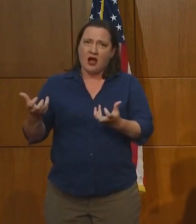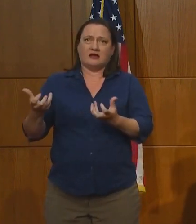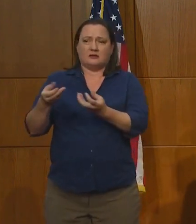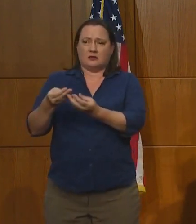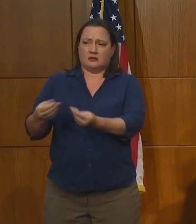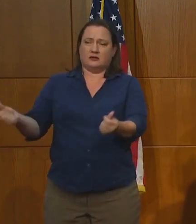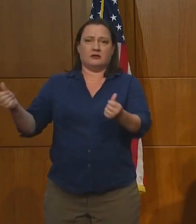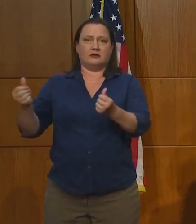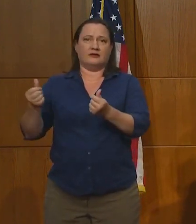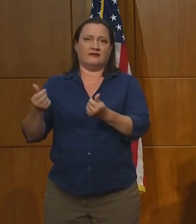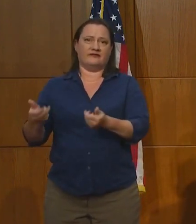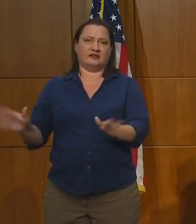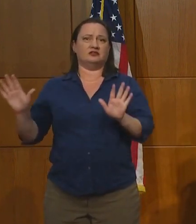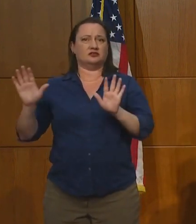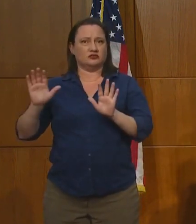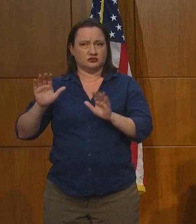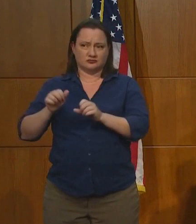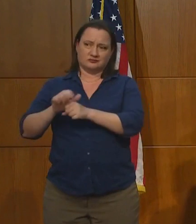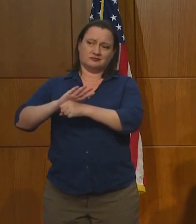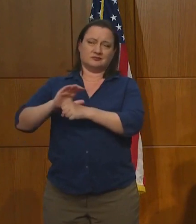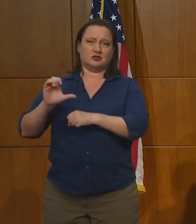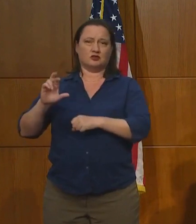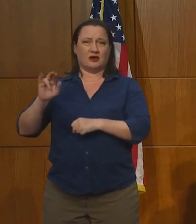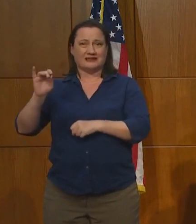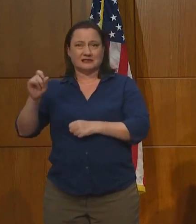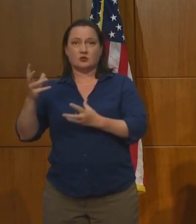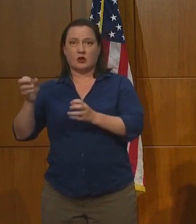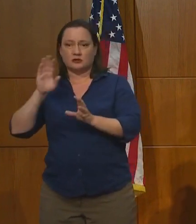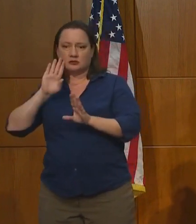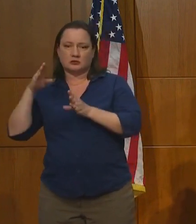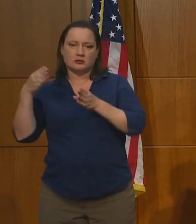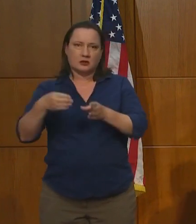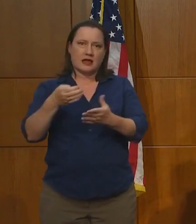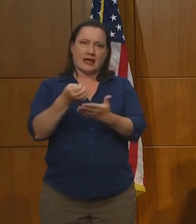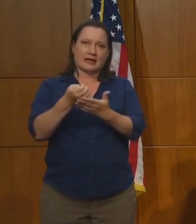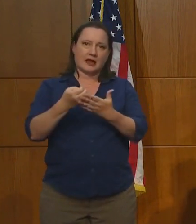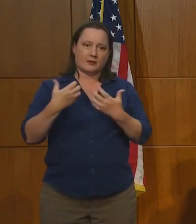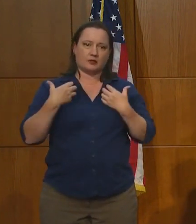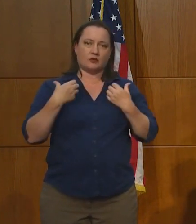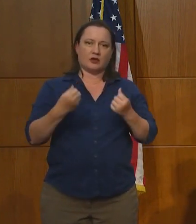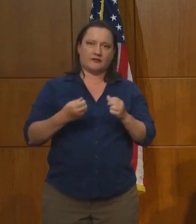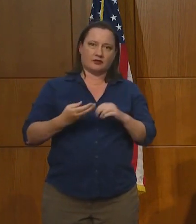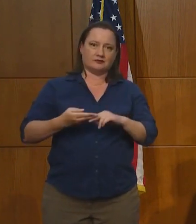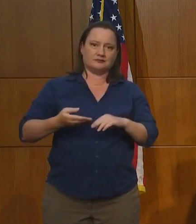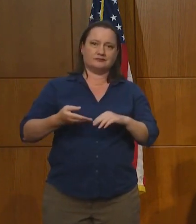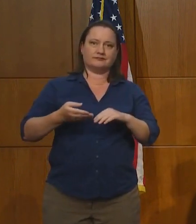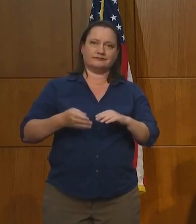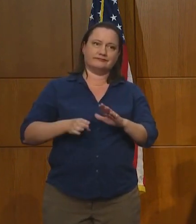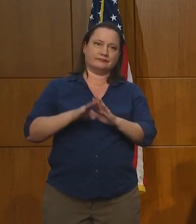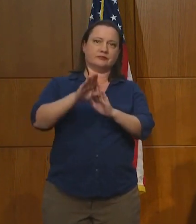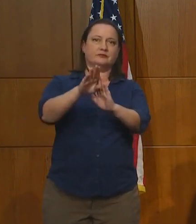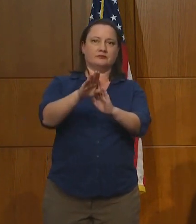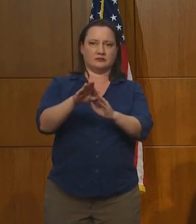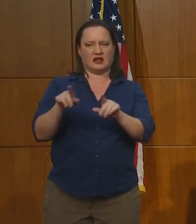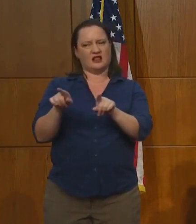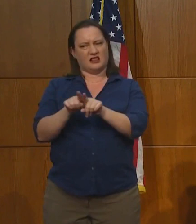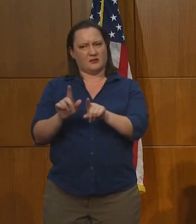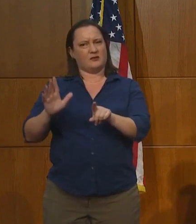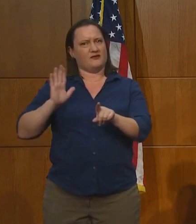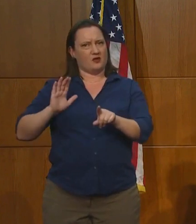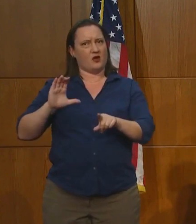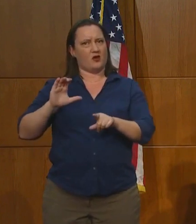to get into our economic recovery. We want to, you know, be strong again where we were before